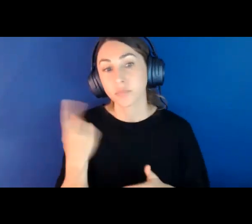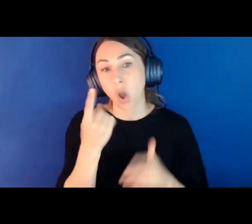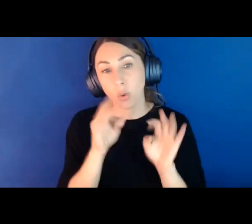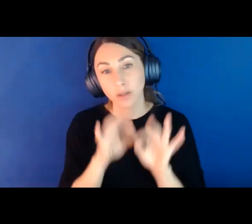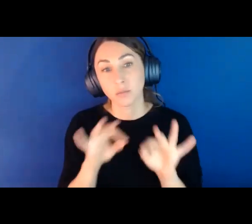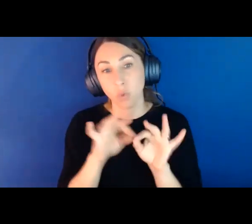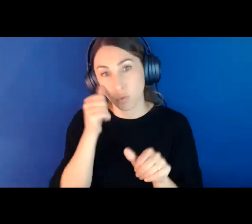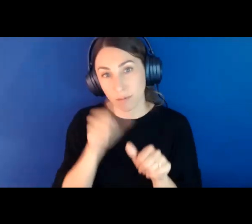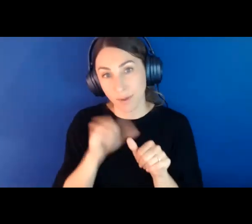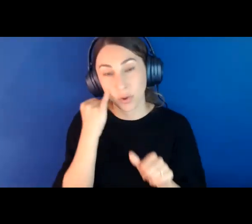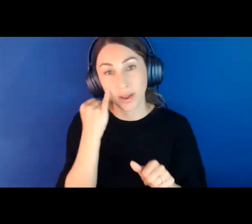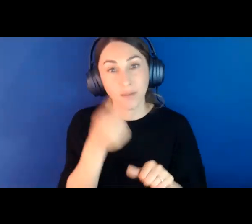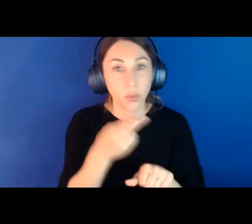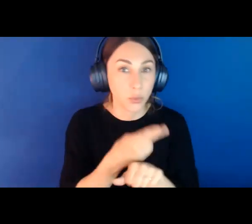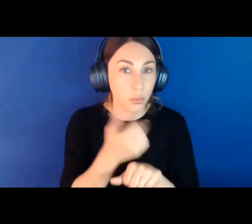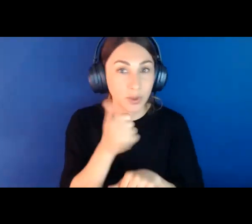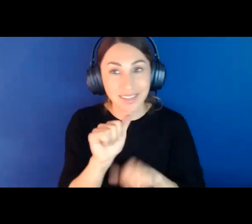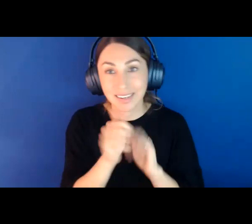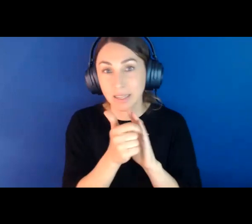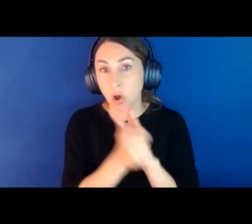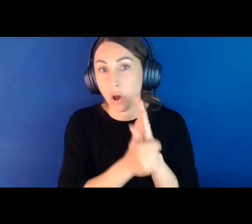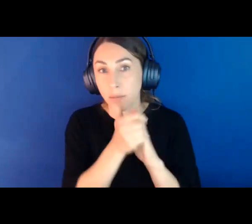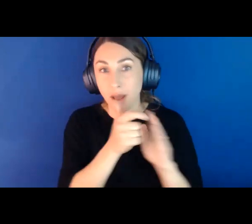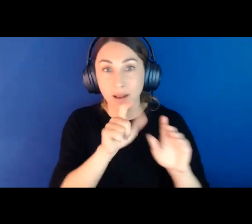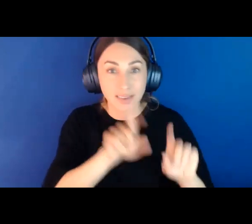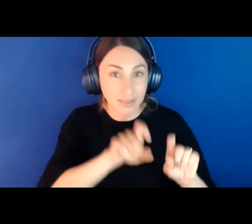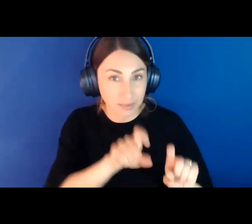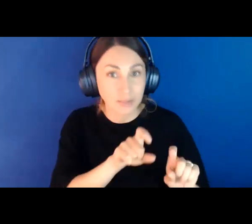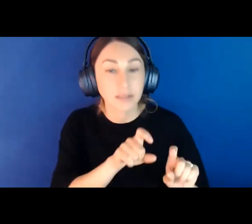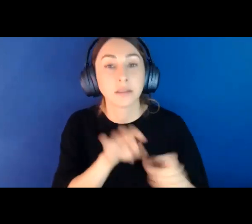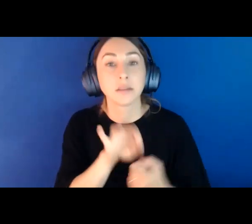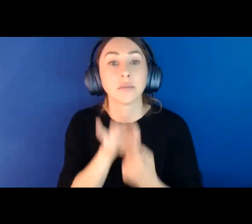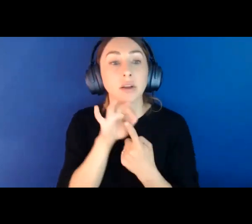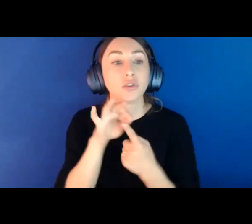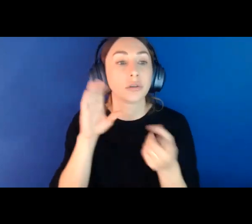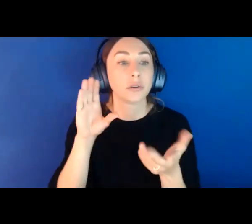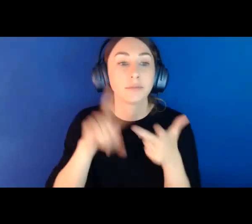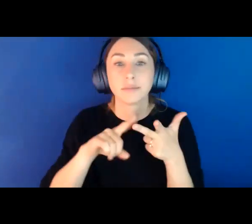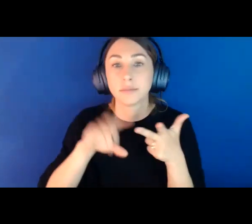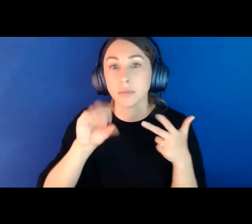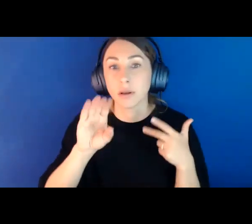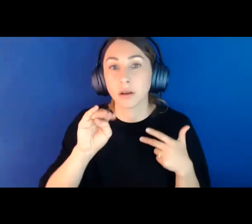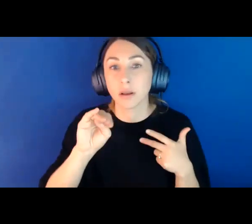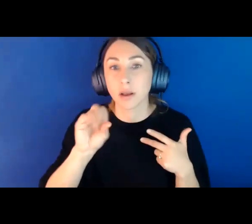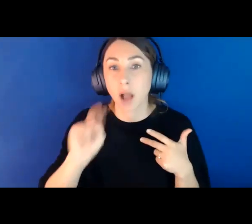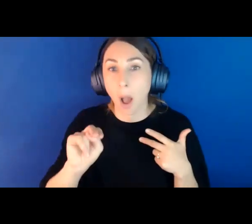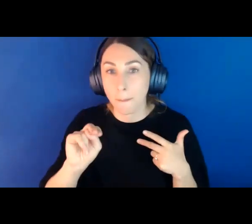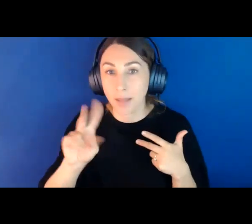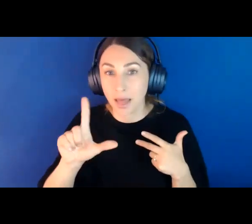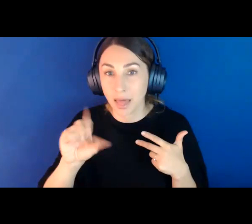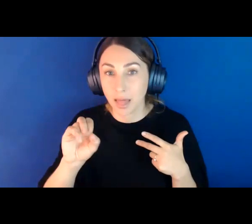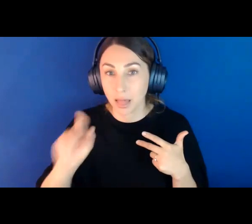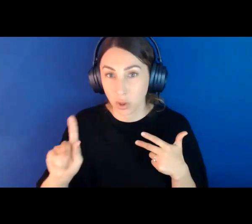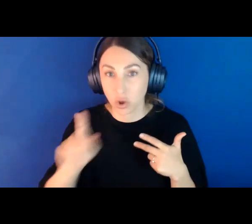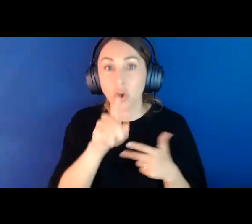are using any type of accessibility tester, especially for Common Look. That does give you the option to